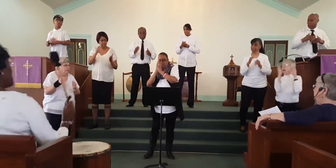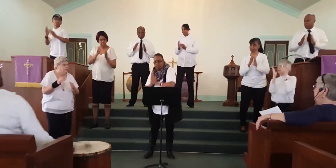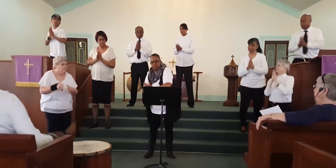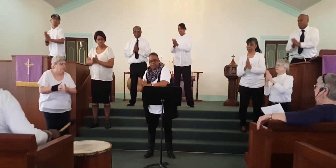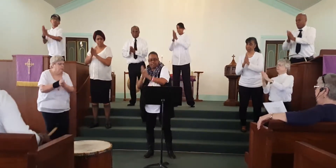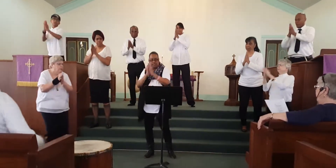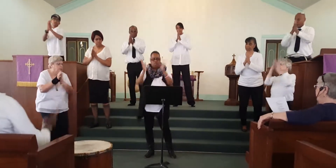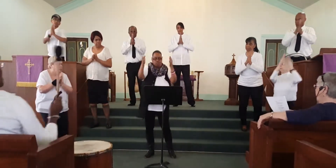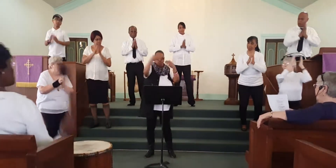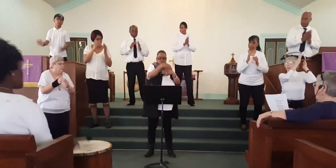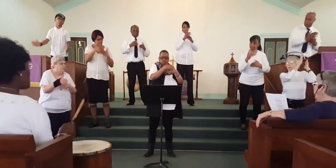room. In the prayer room.